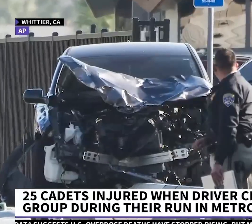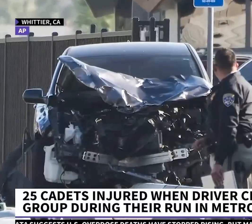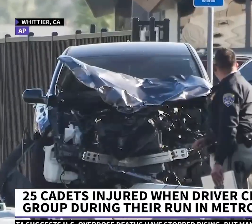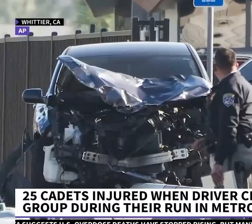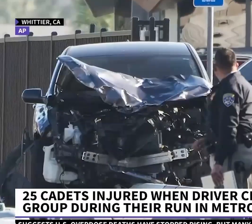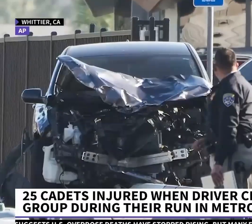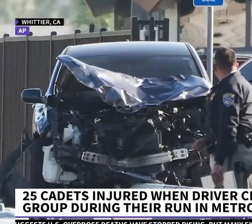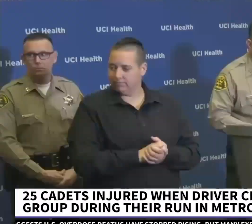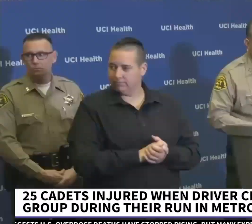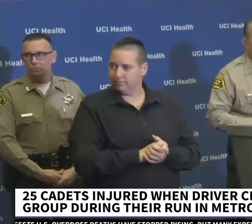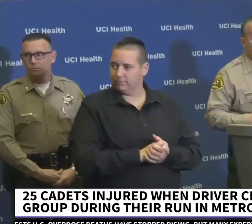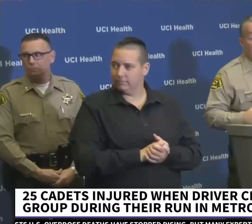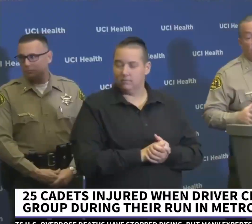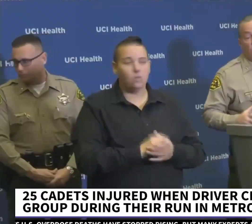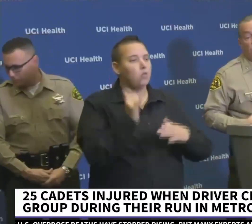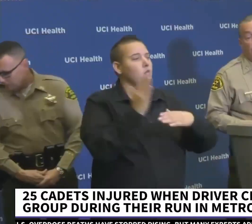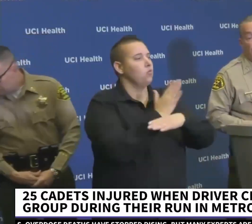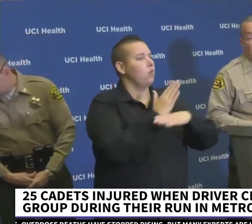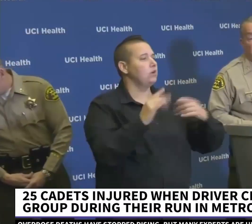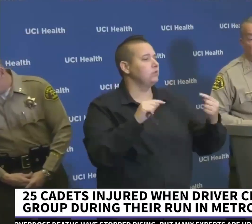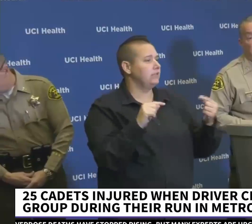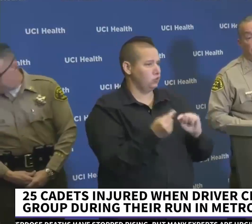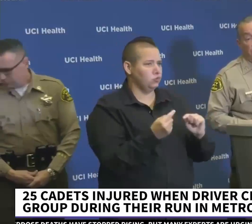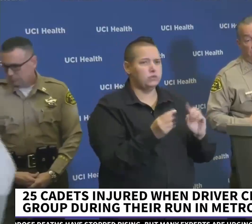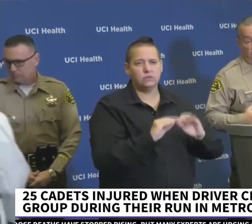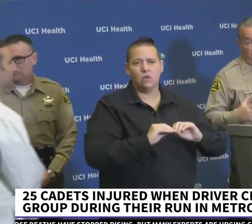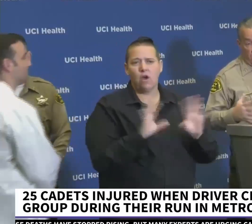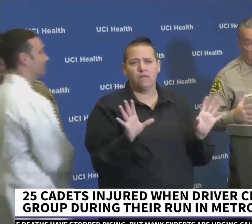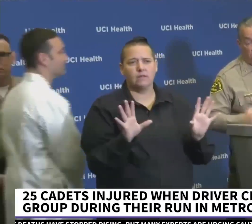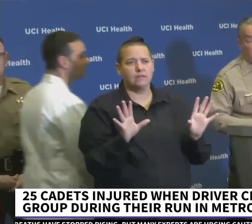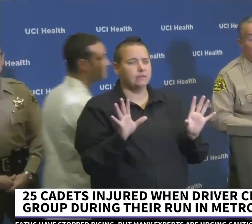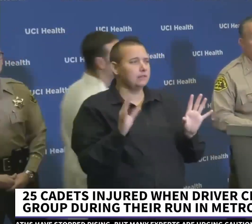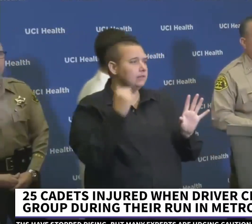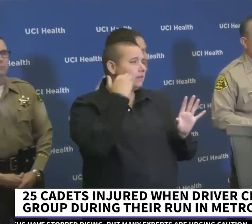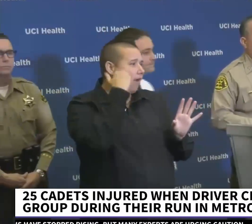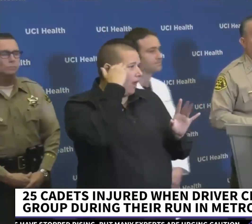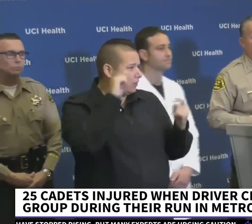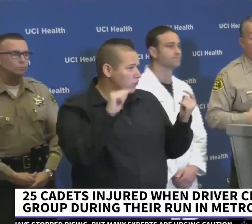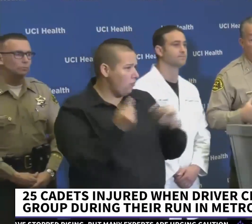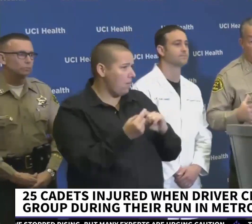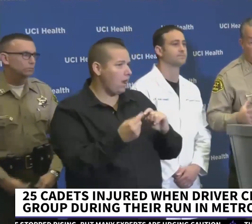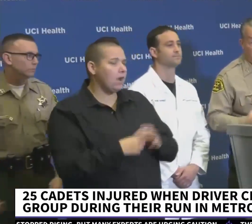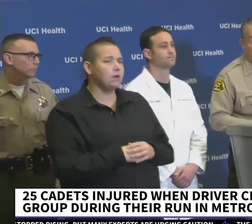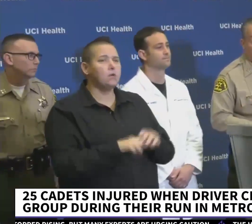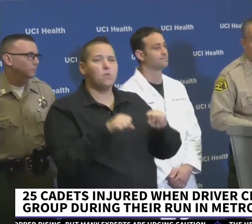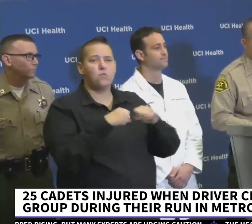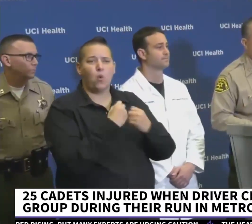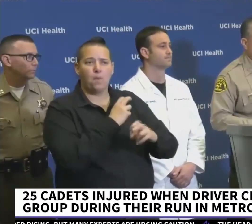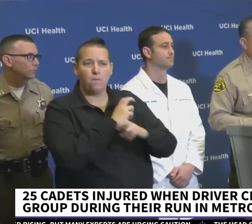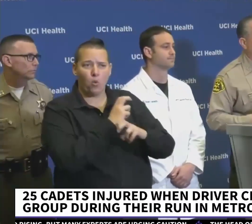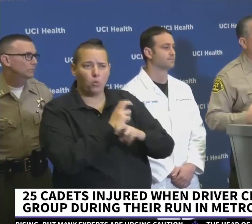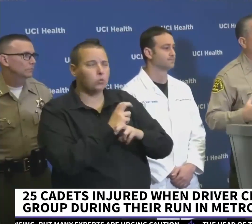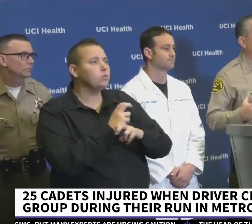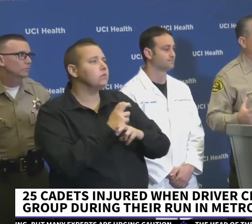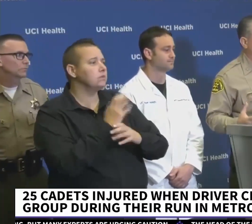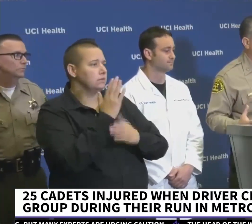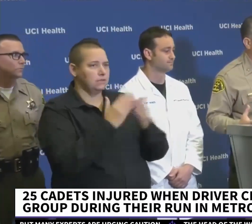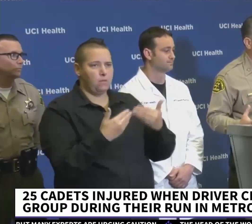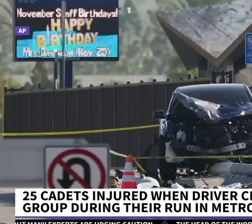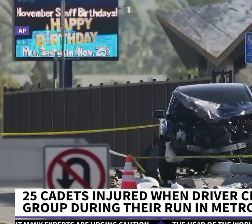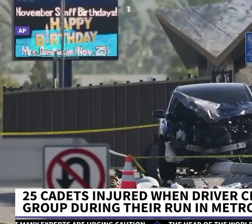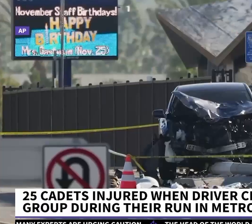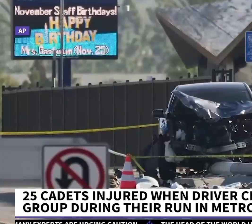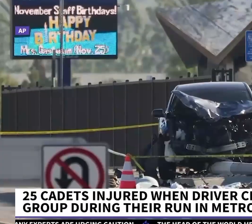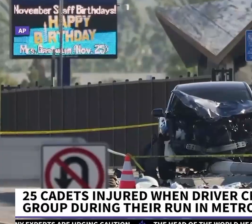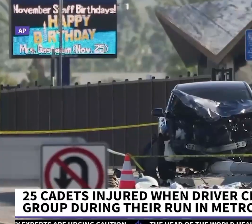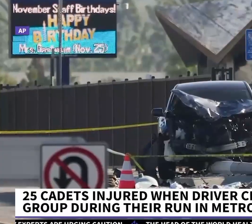on a sobriety test. The range of injuries we have, obviously, are head trauma. We have broken bones. We've had some loss of